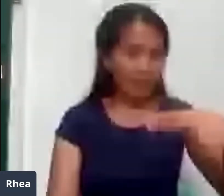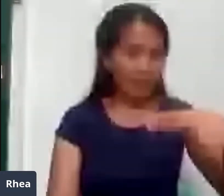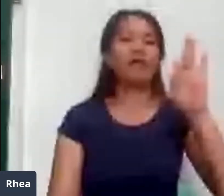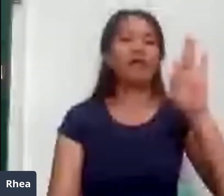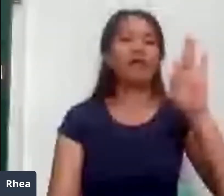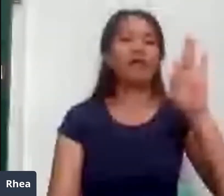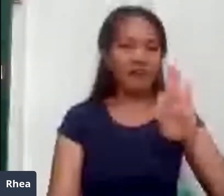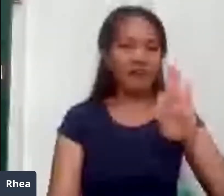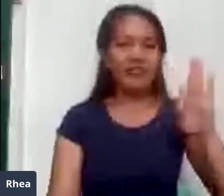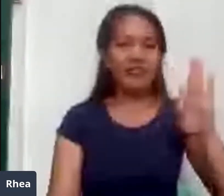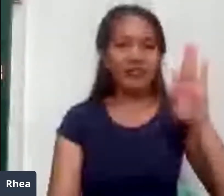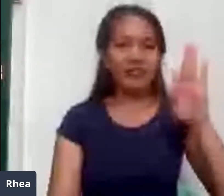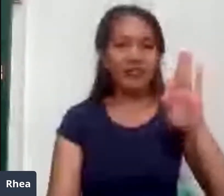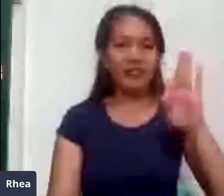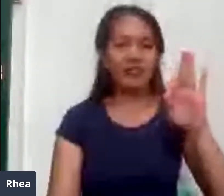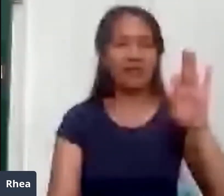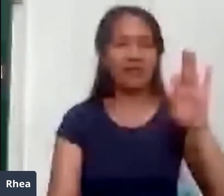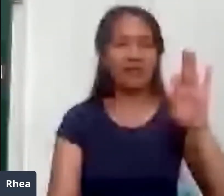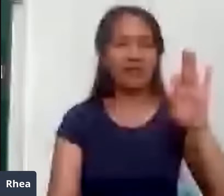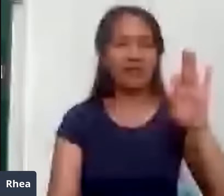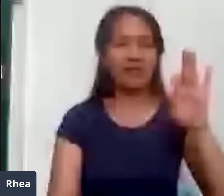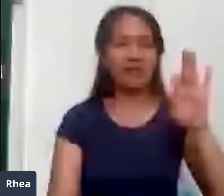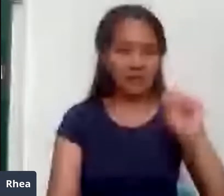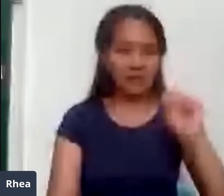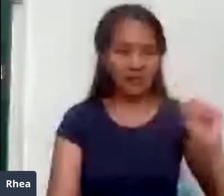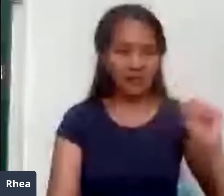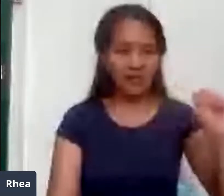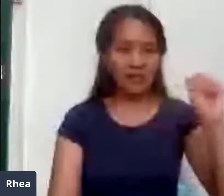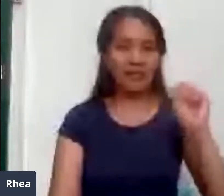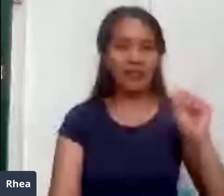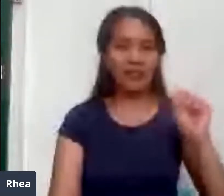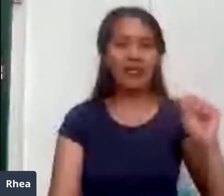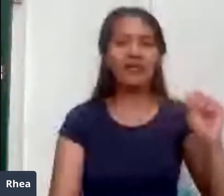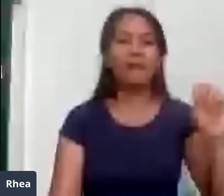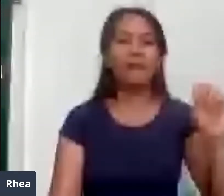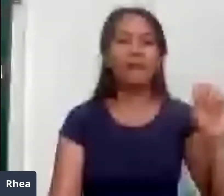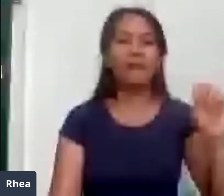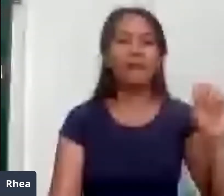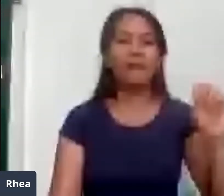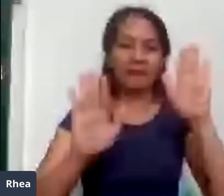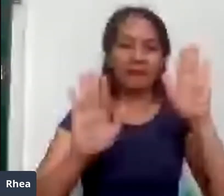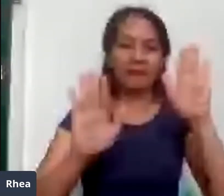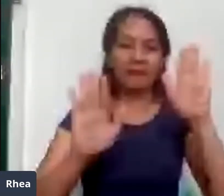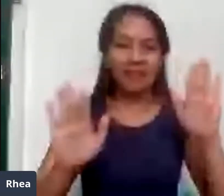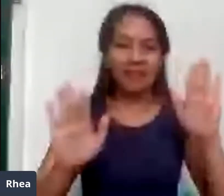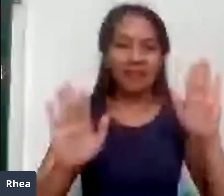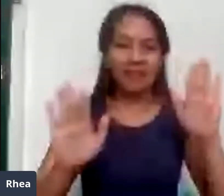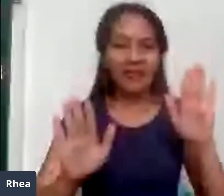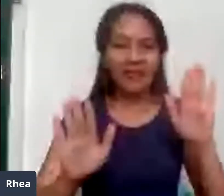Thursday, Friday, Saturday, and